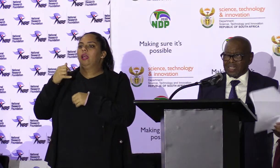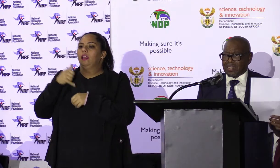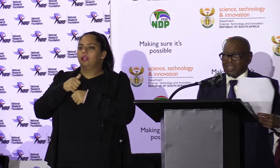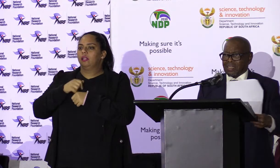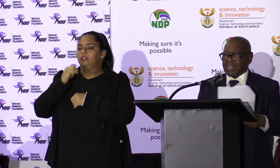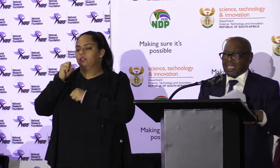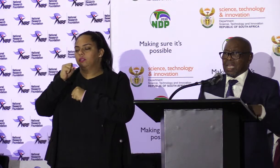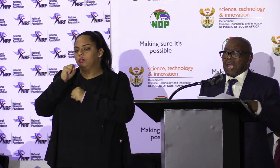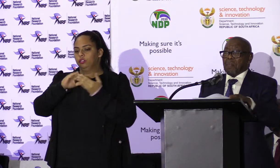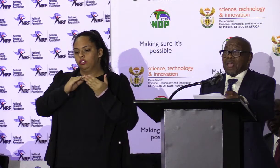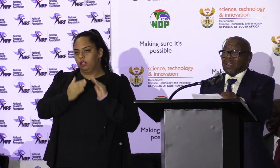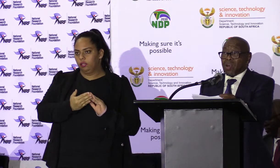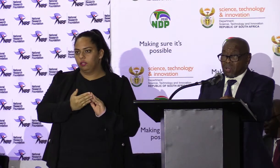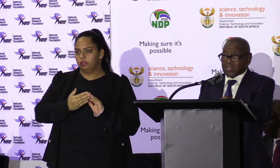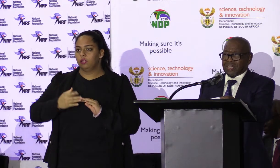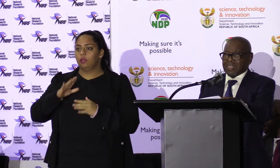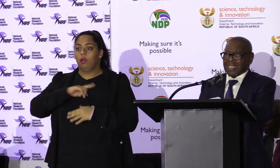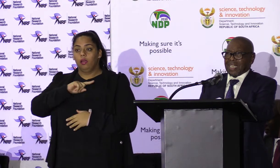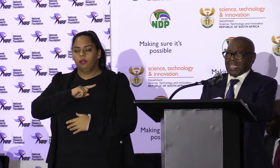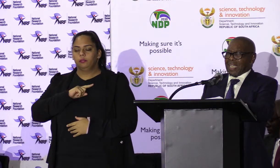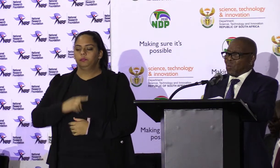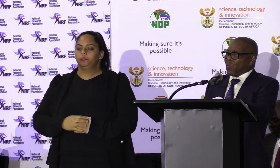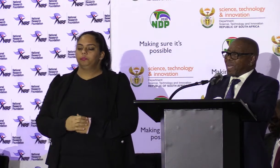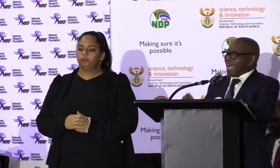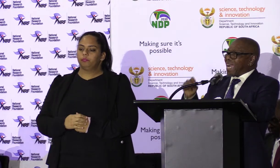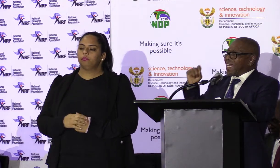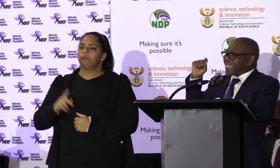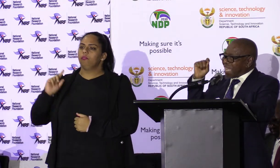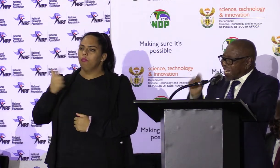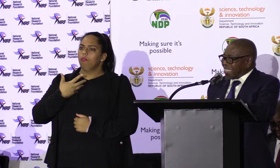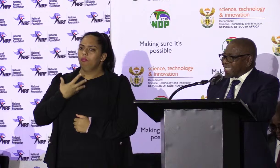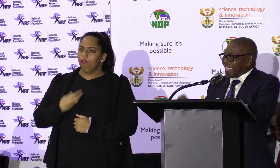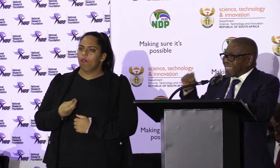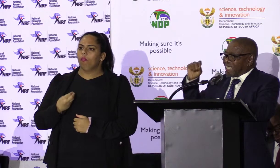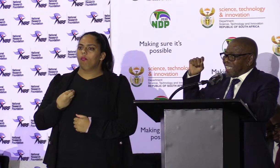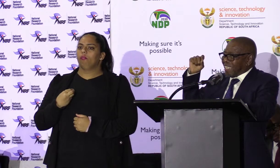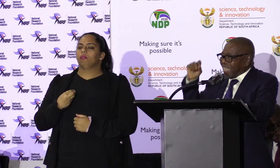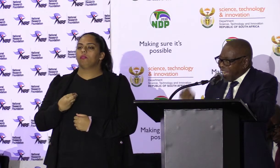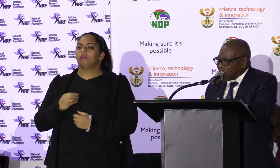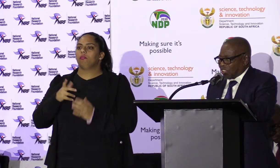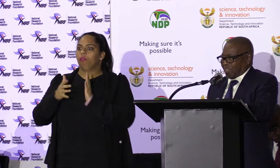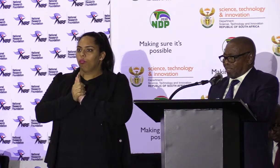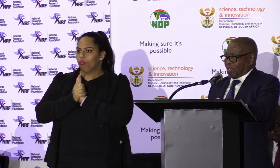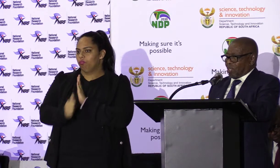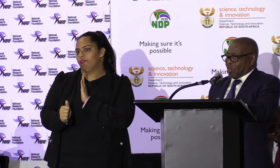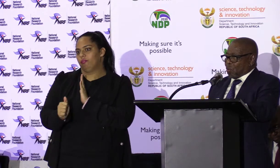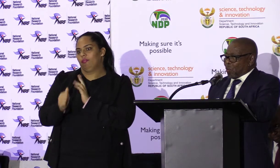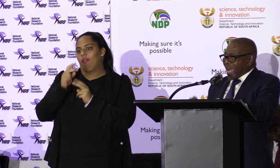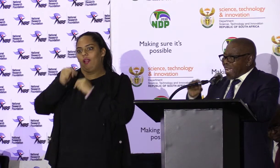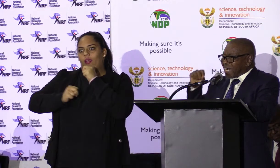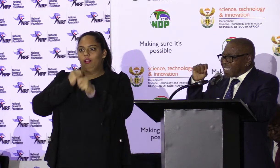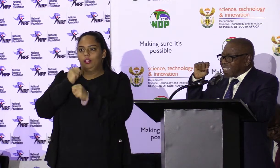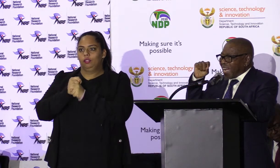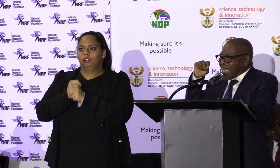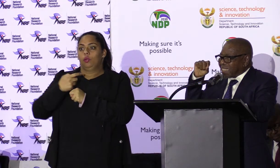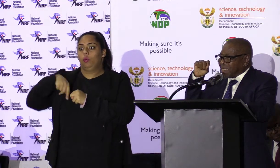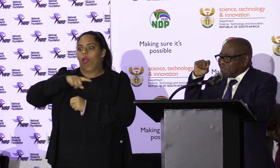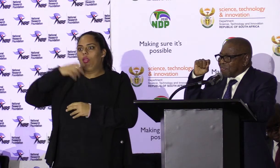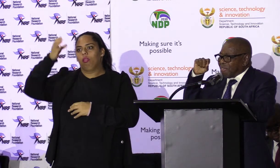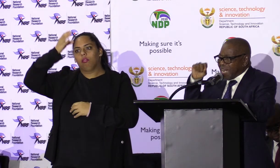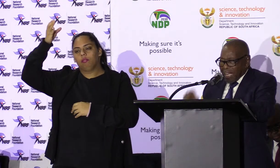and society. Because we are a talented nation. We are